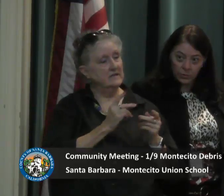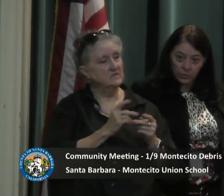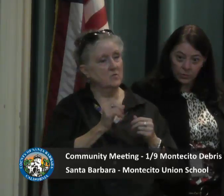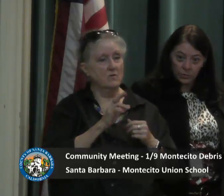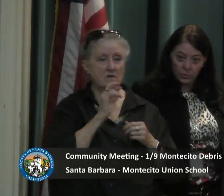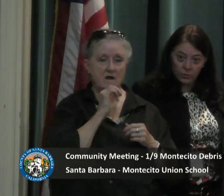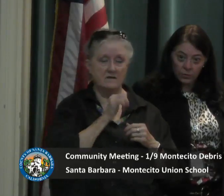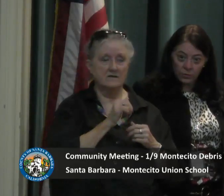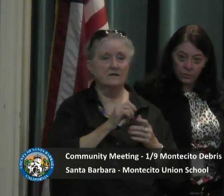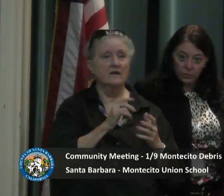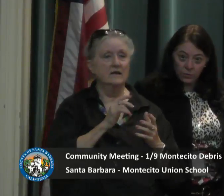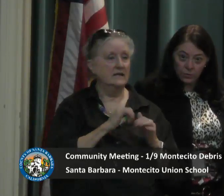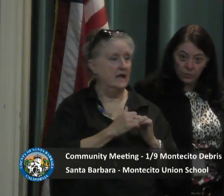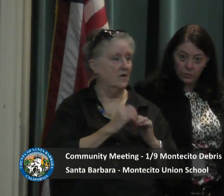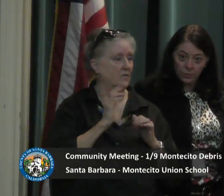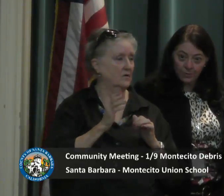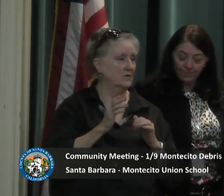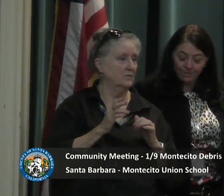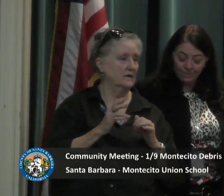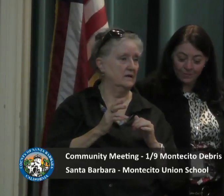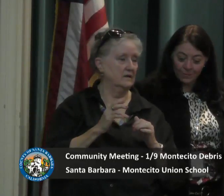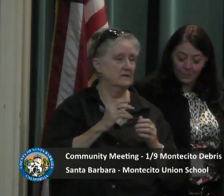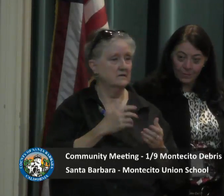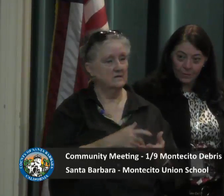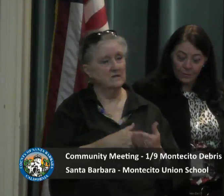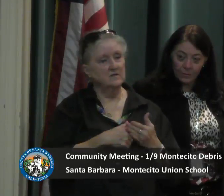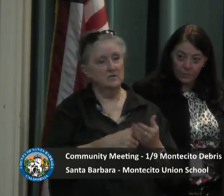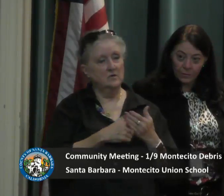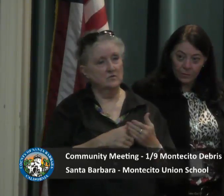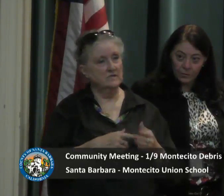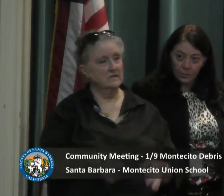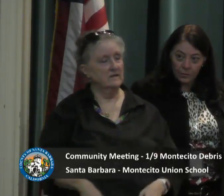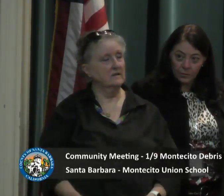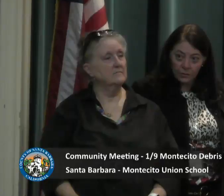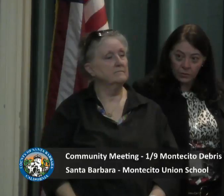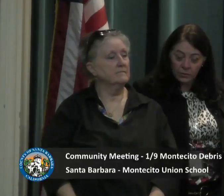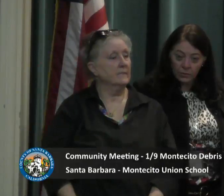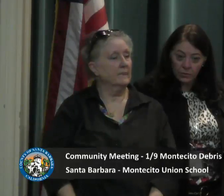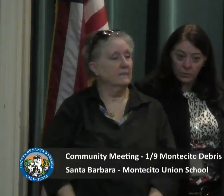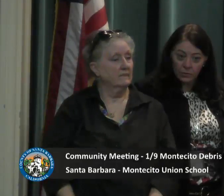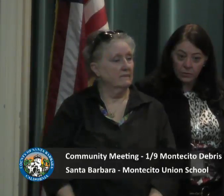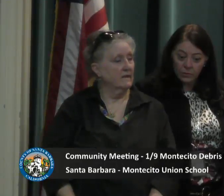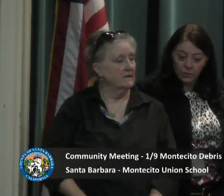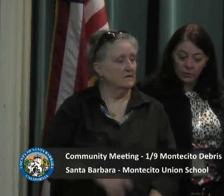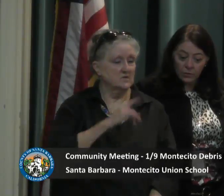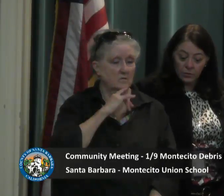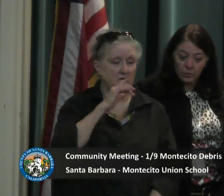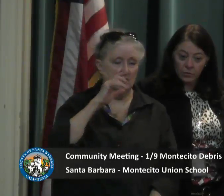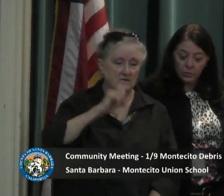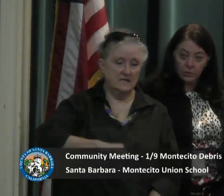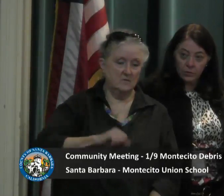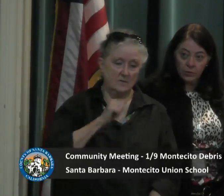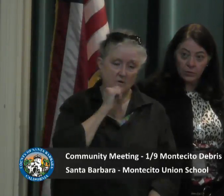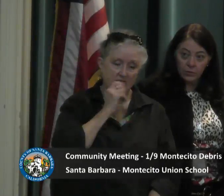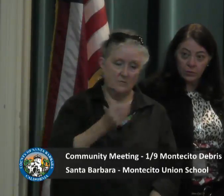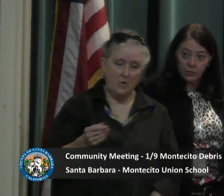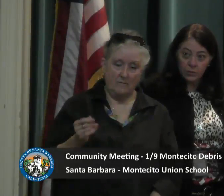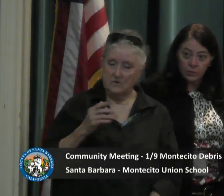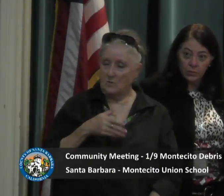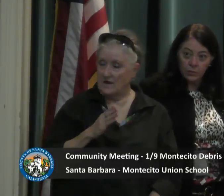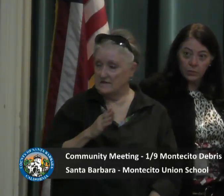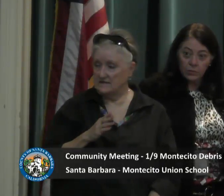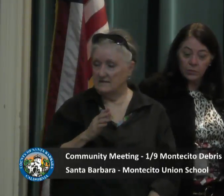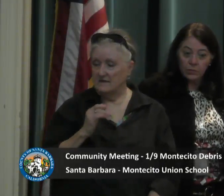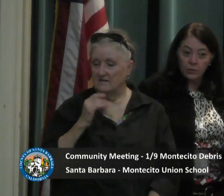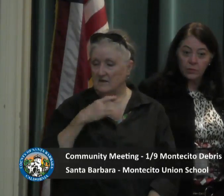or not? How would we negotiate that as a community so that we don't take away people's private property rights?